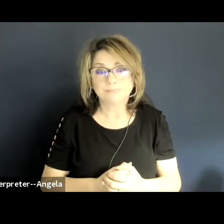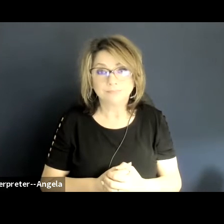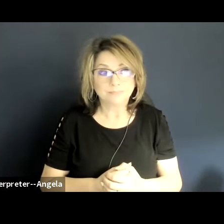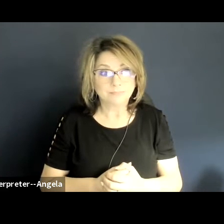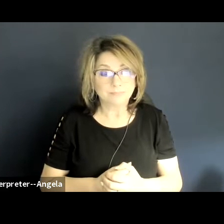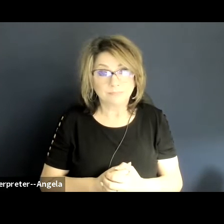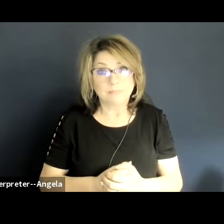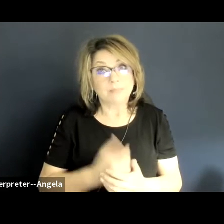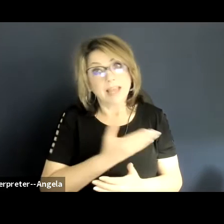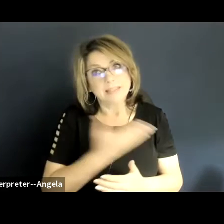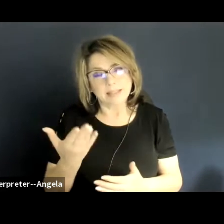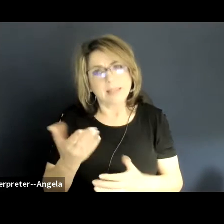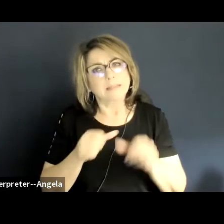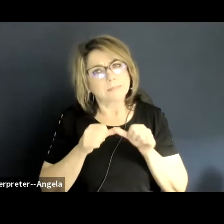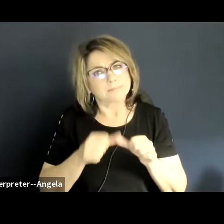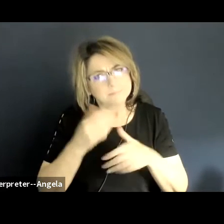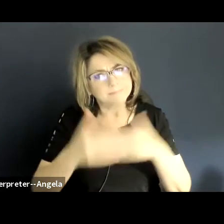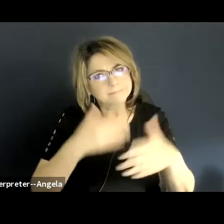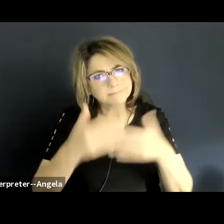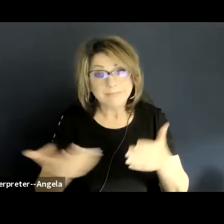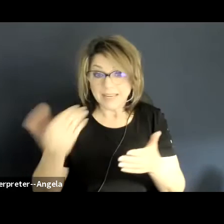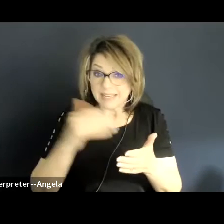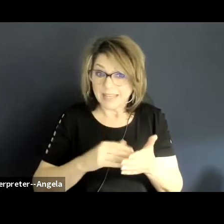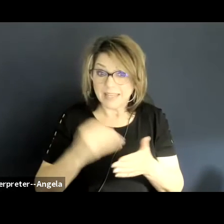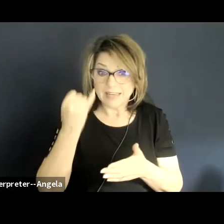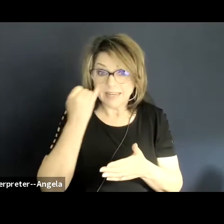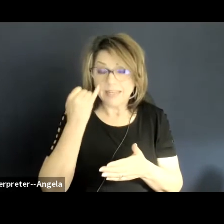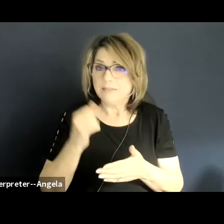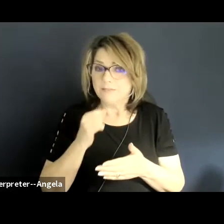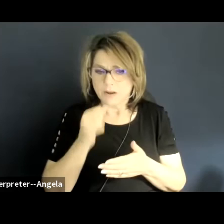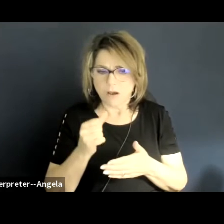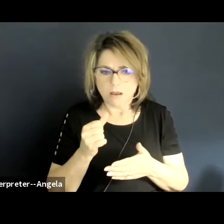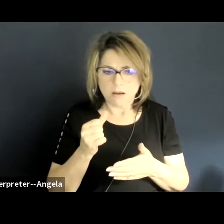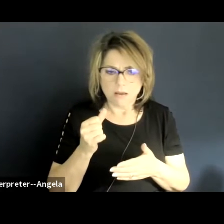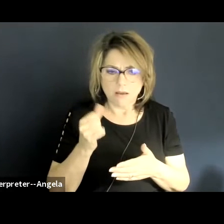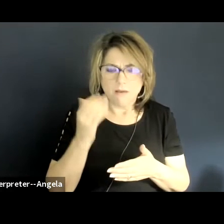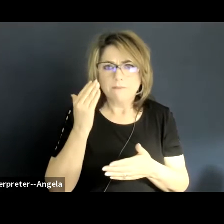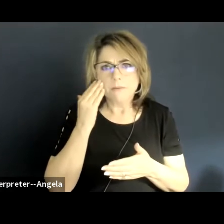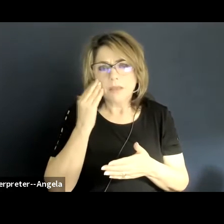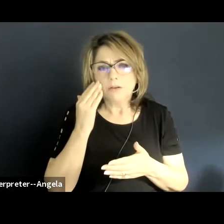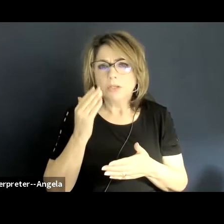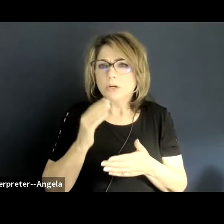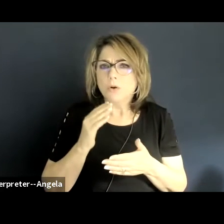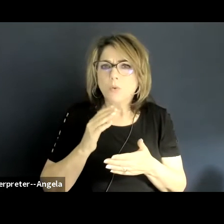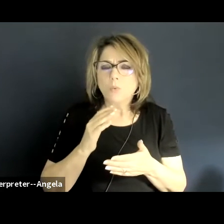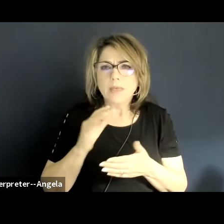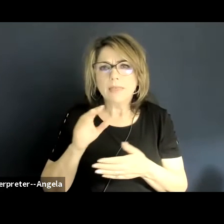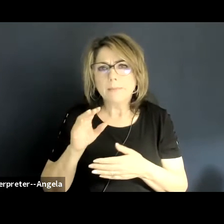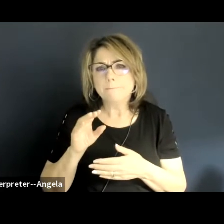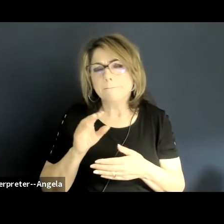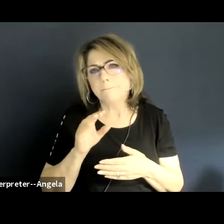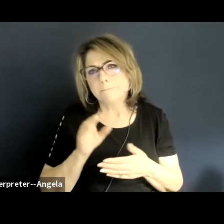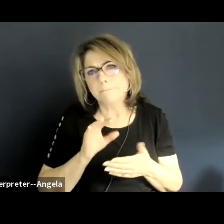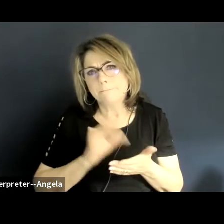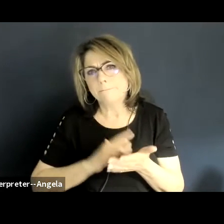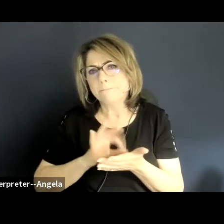as things move forward. And again, if you're not familiar too much with Medicaid managed care